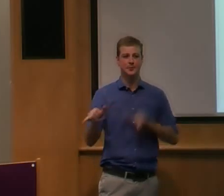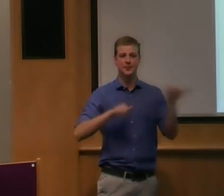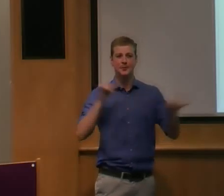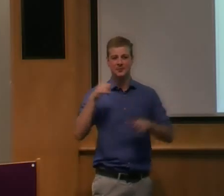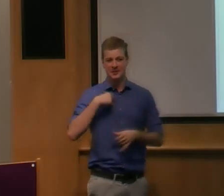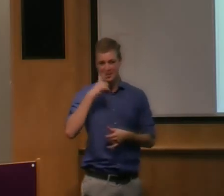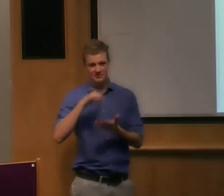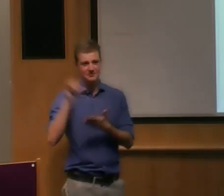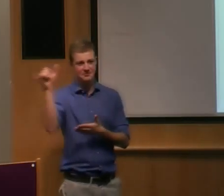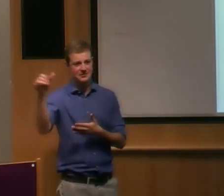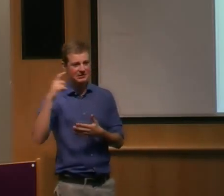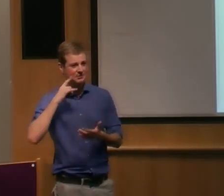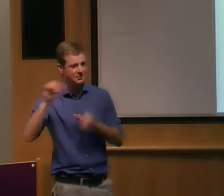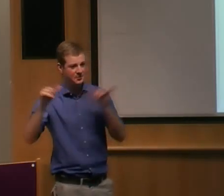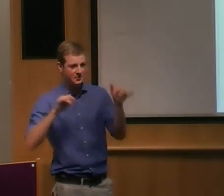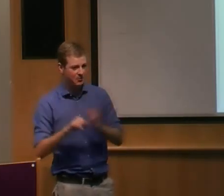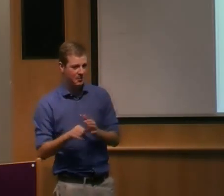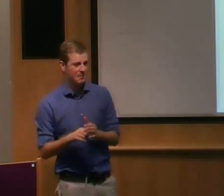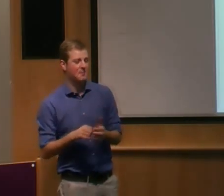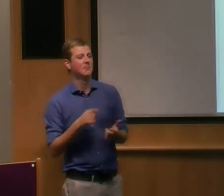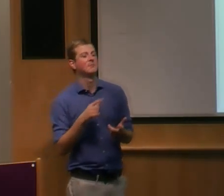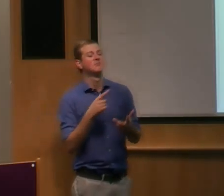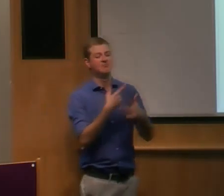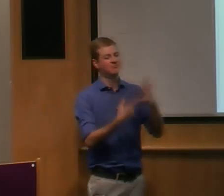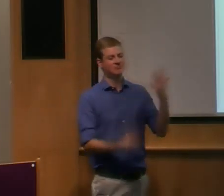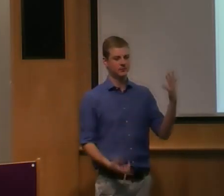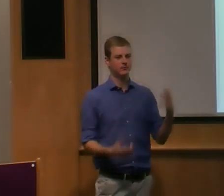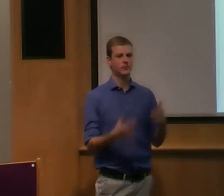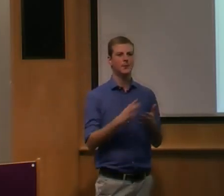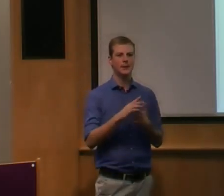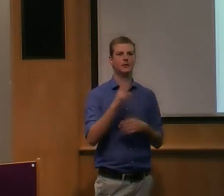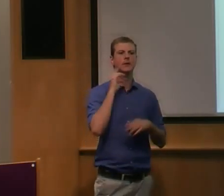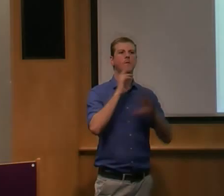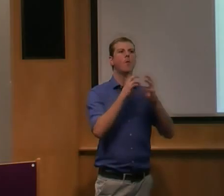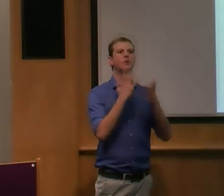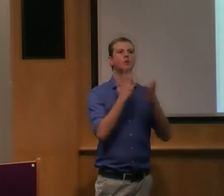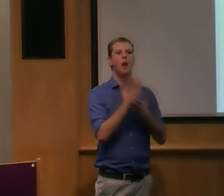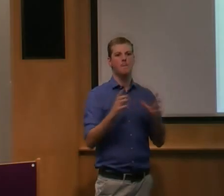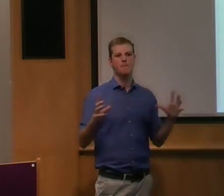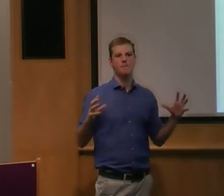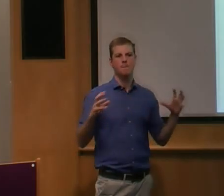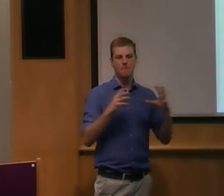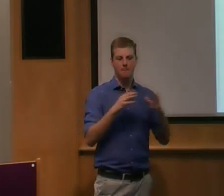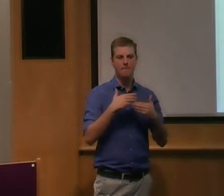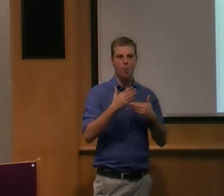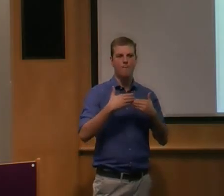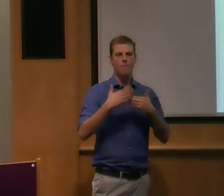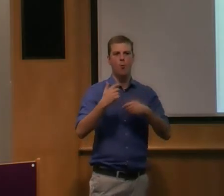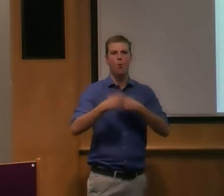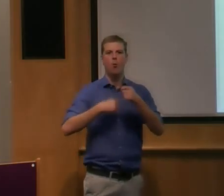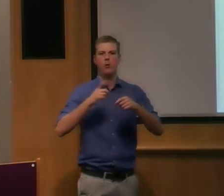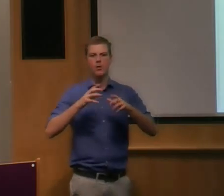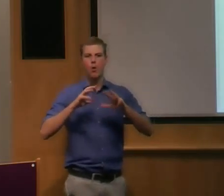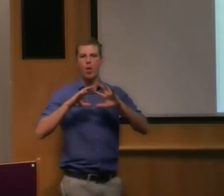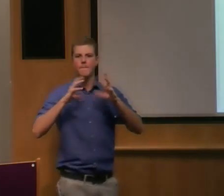Traveling much more, as air travel is so much cheaper, it's accessible to more people. So globalization means that although the